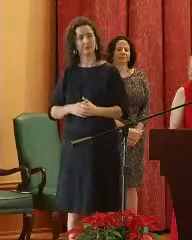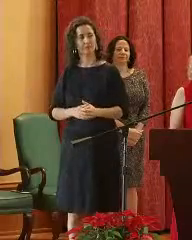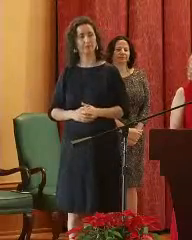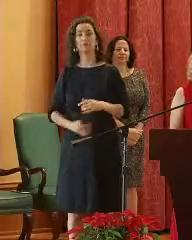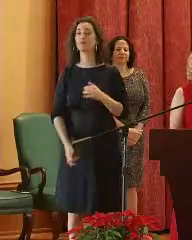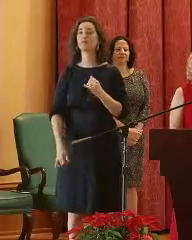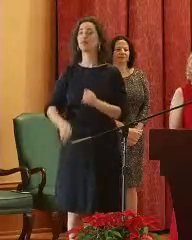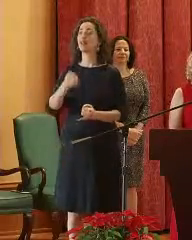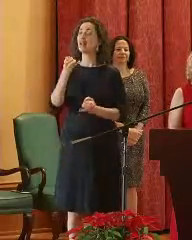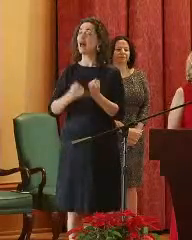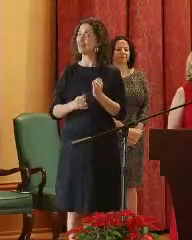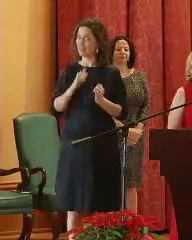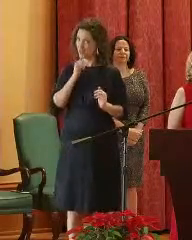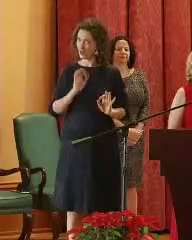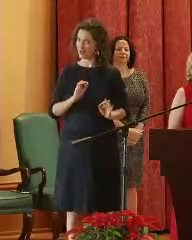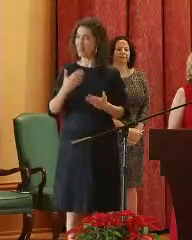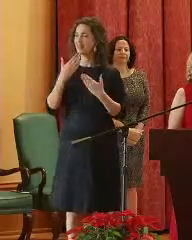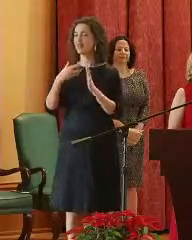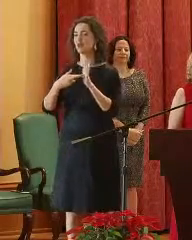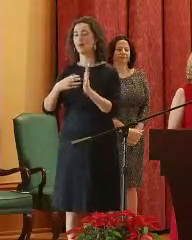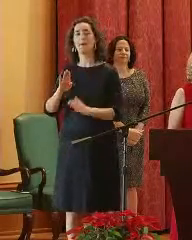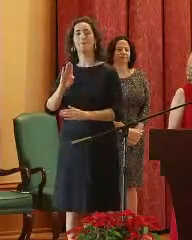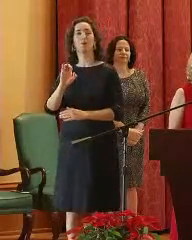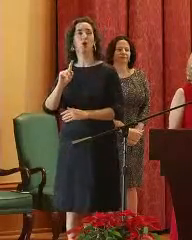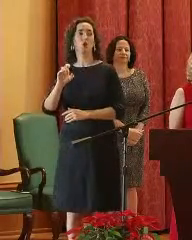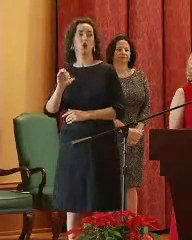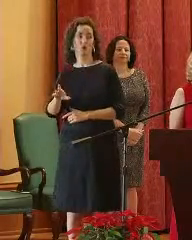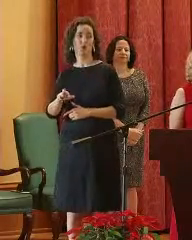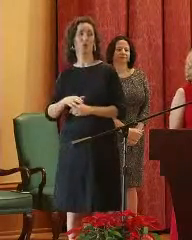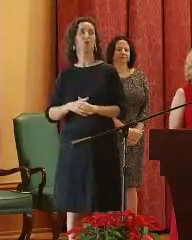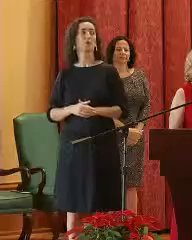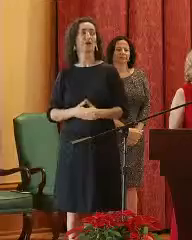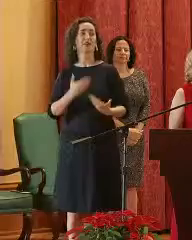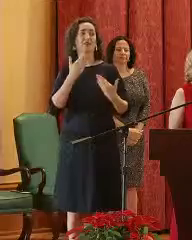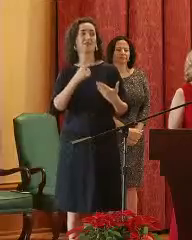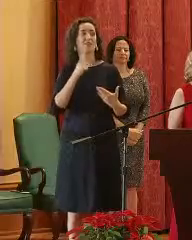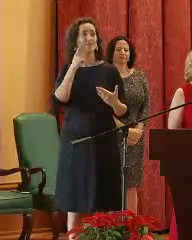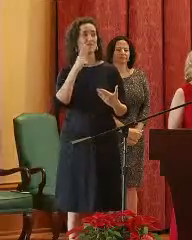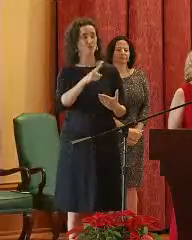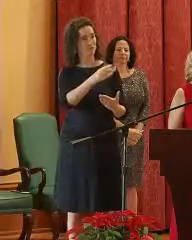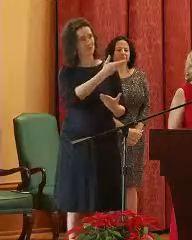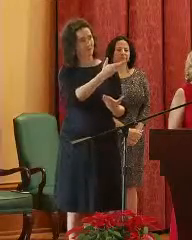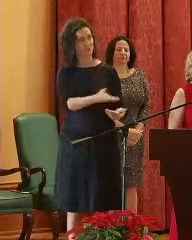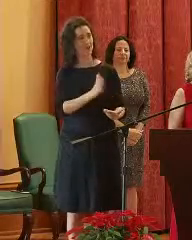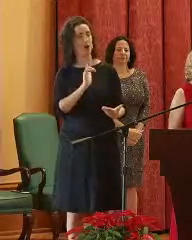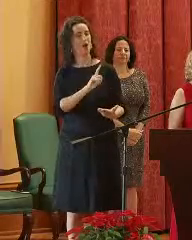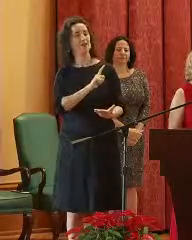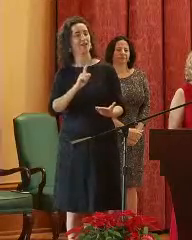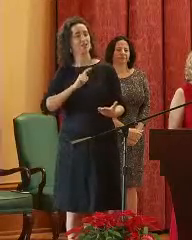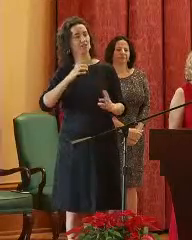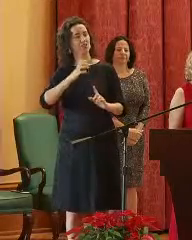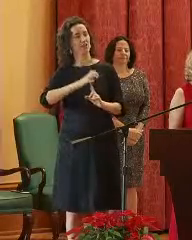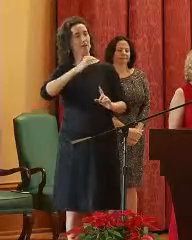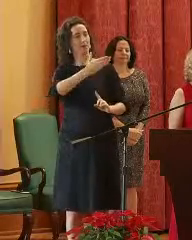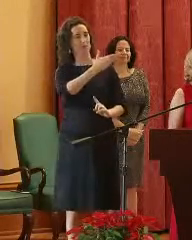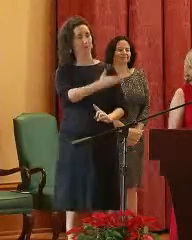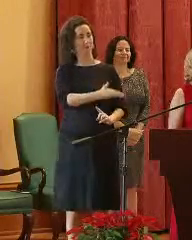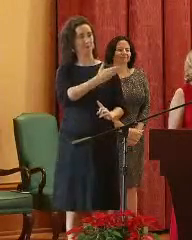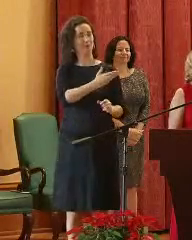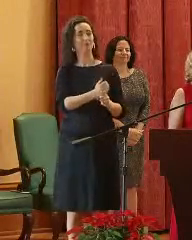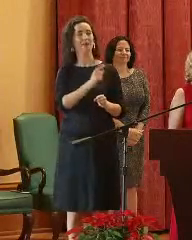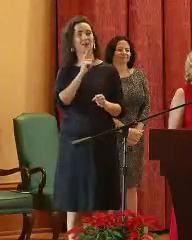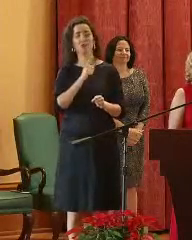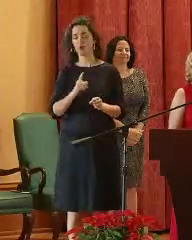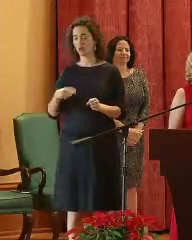Last but not least, thank you, Representative Butler. Thank you for being our legislative champion to make sure